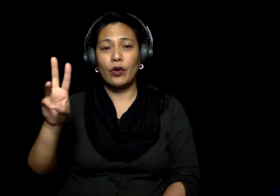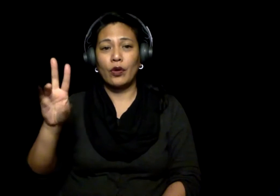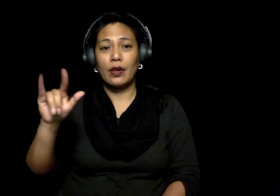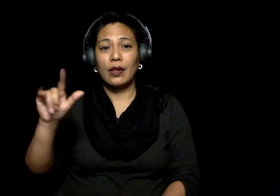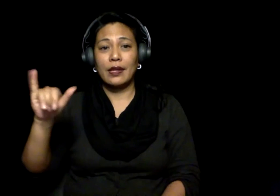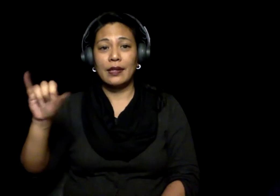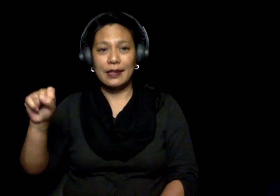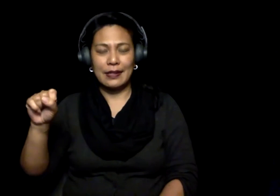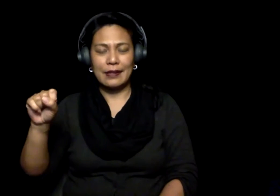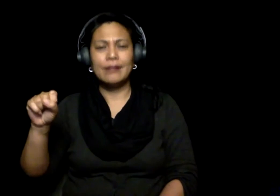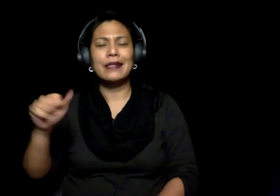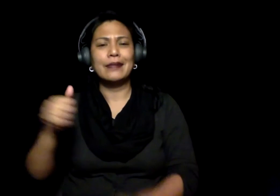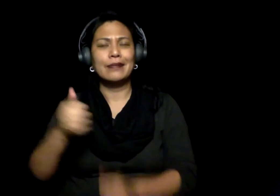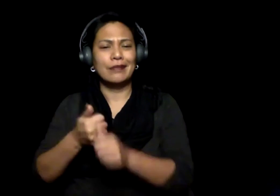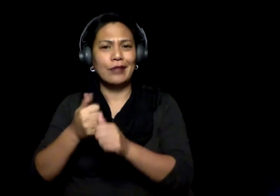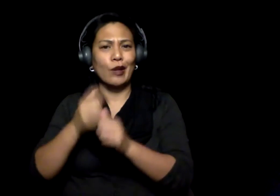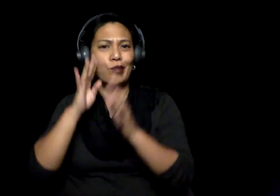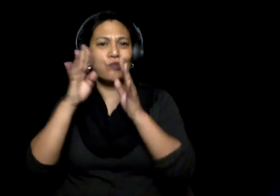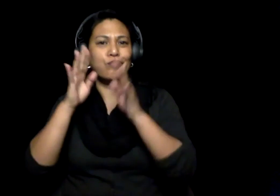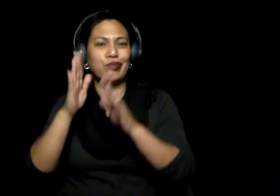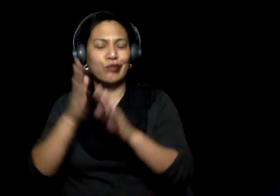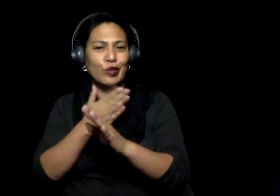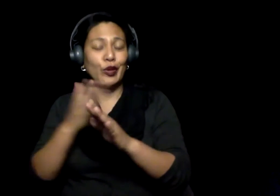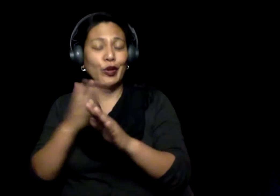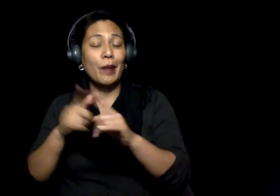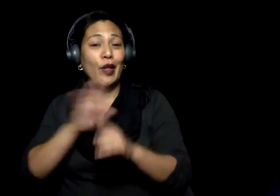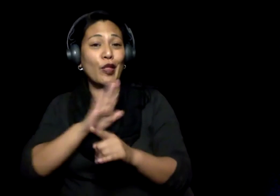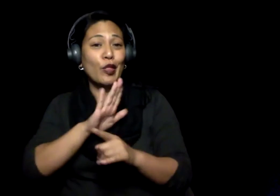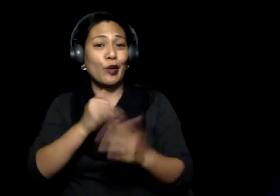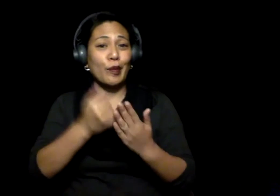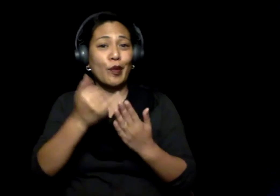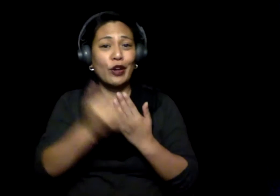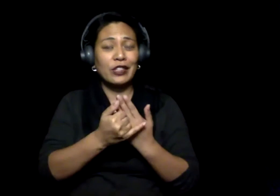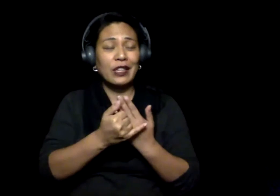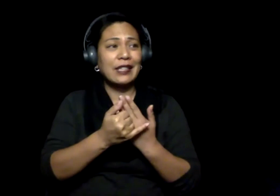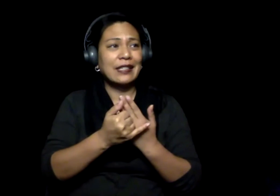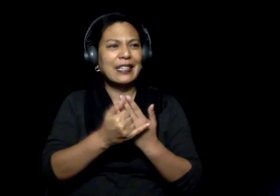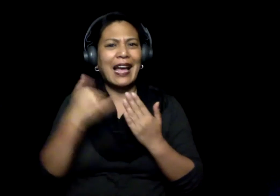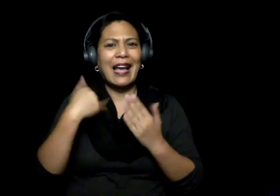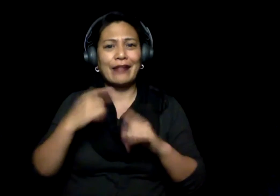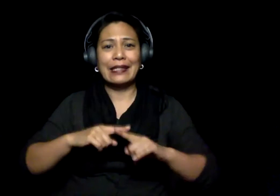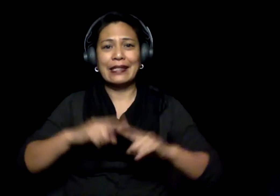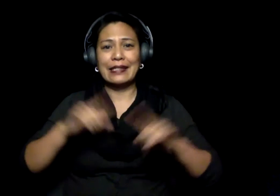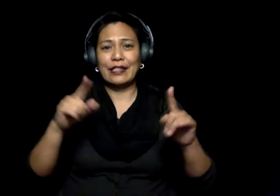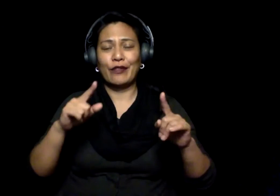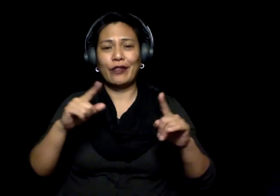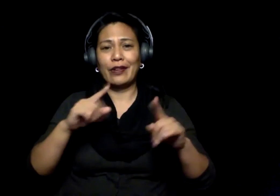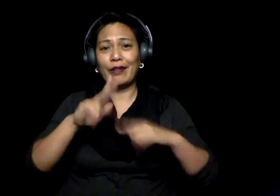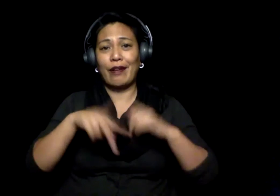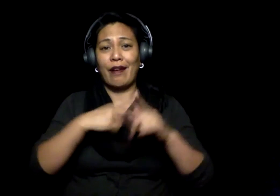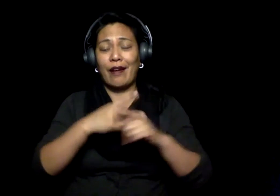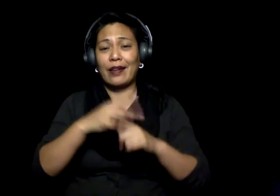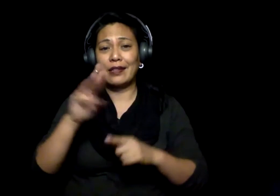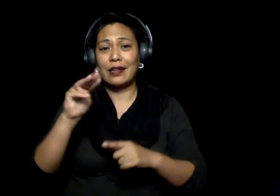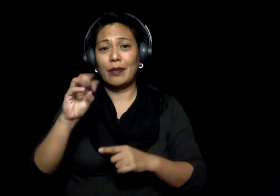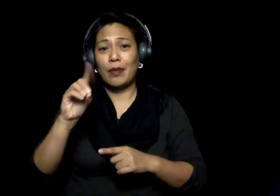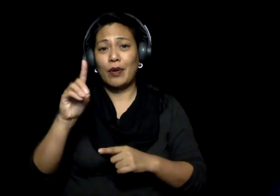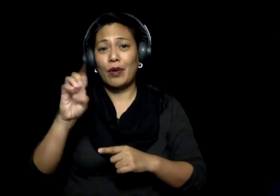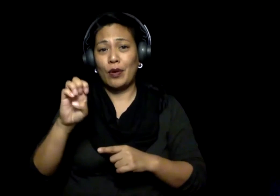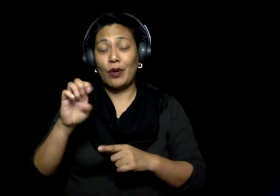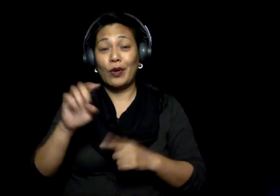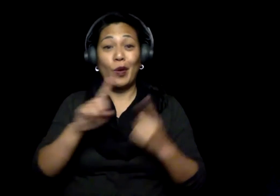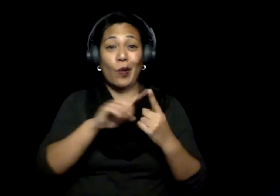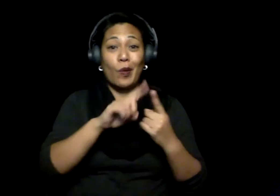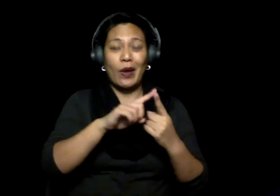project involved a number of different sort of modes of presentation. And one of them was a series of concerts